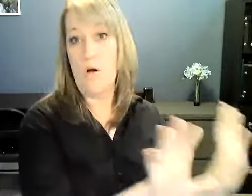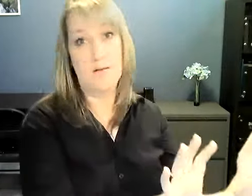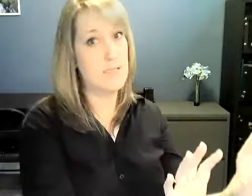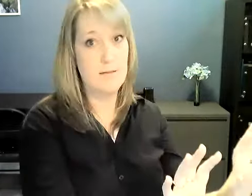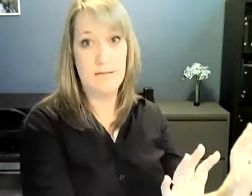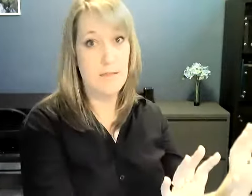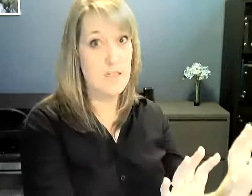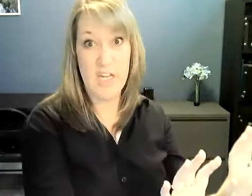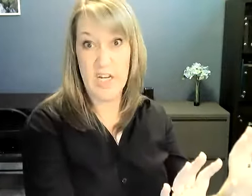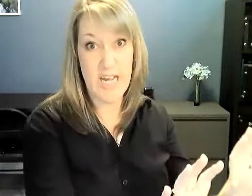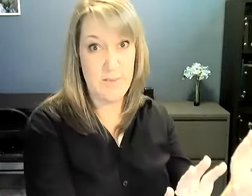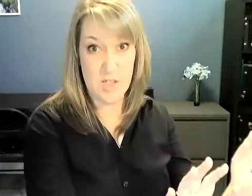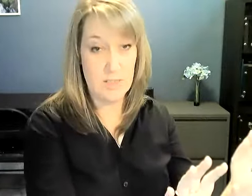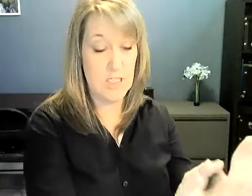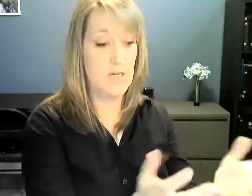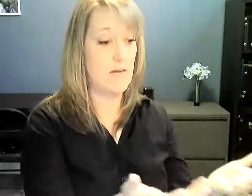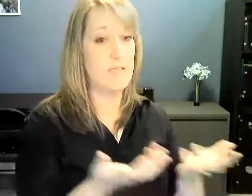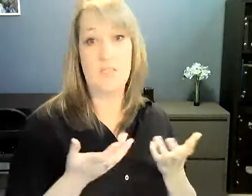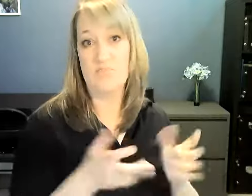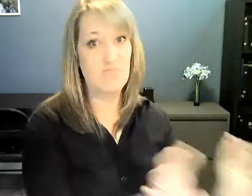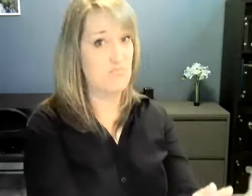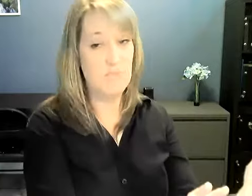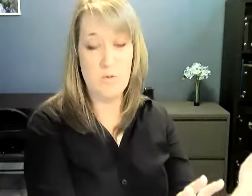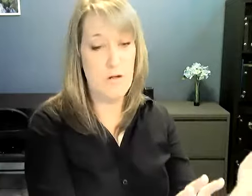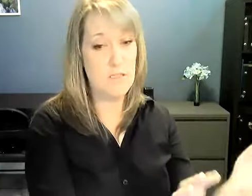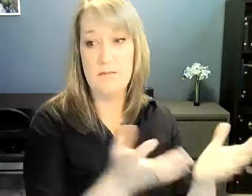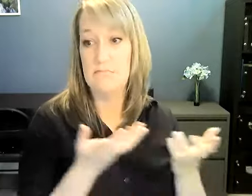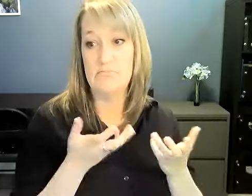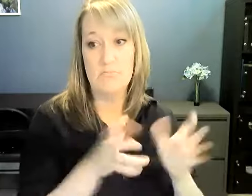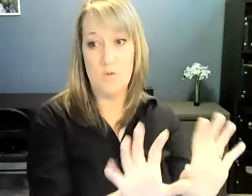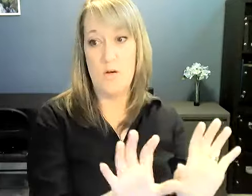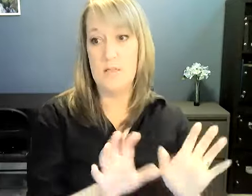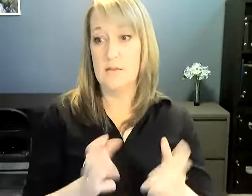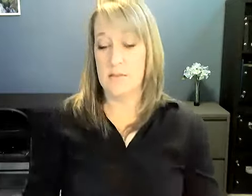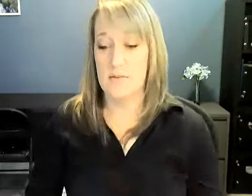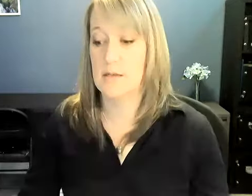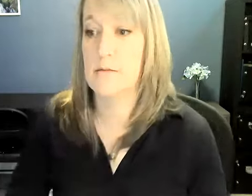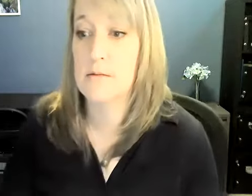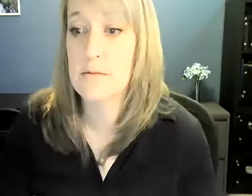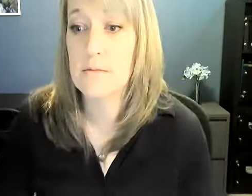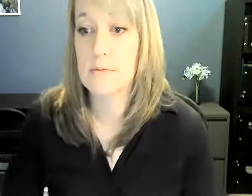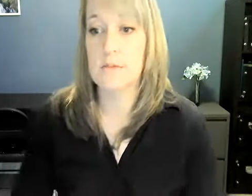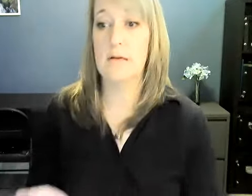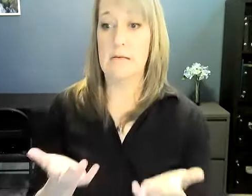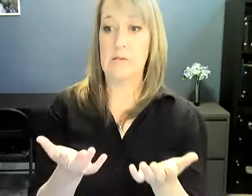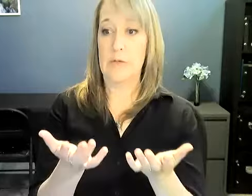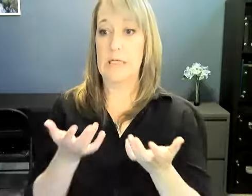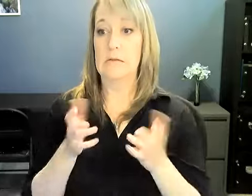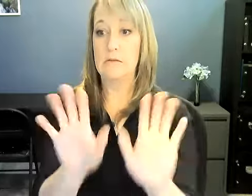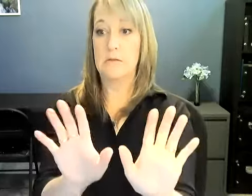want. Shake your head. Make sure you shake your head on this too. Don't want. Don't want. Let's see if I can. Was I on the screen? Don't